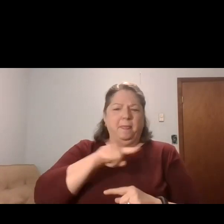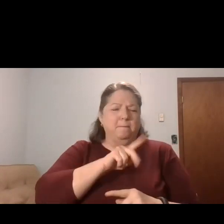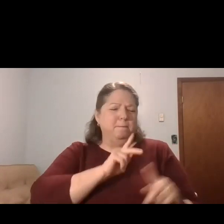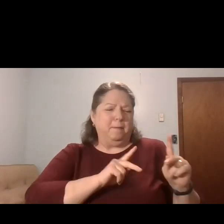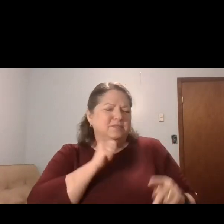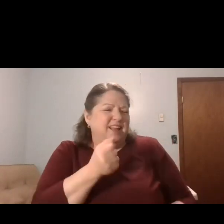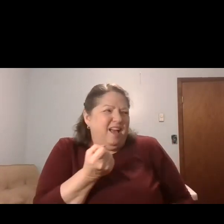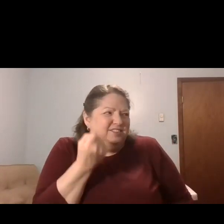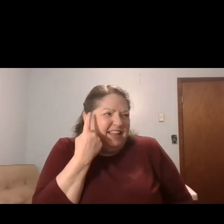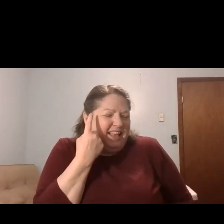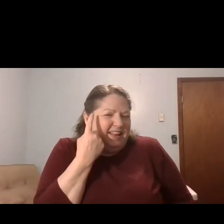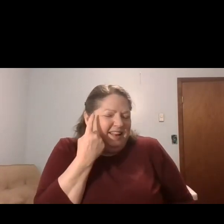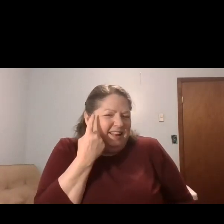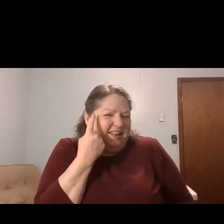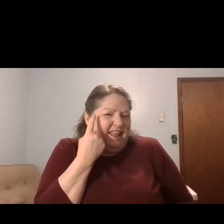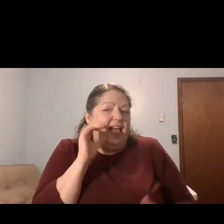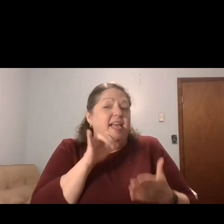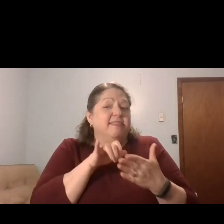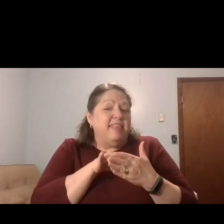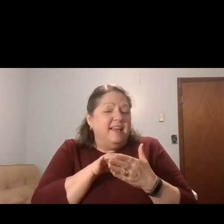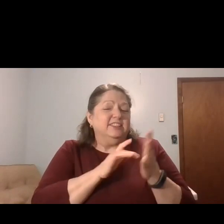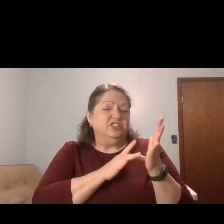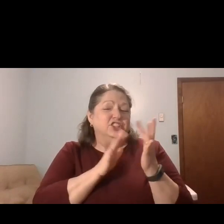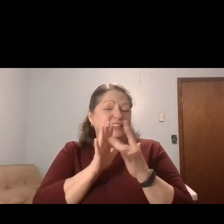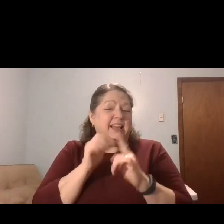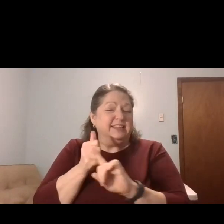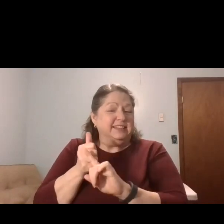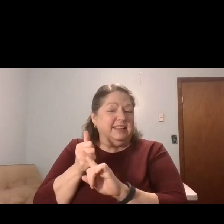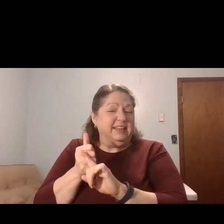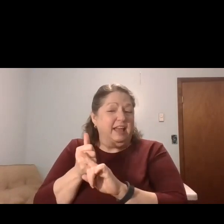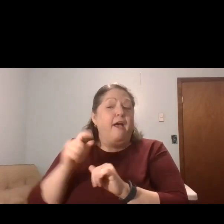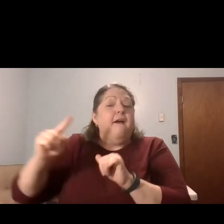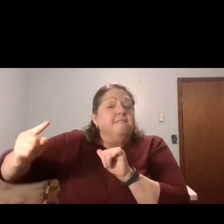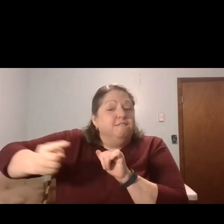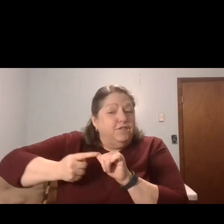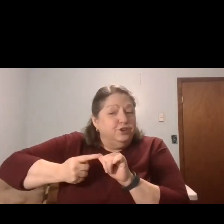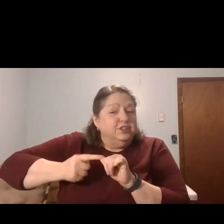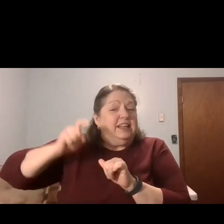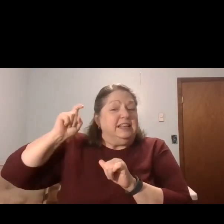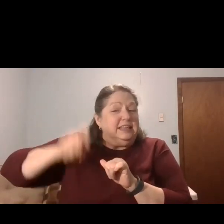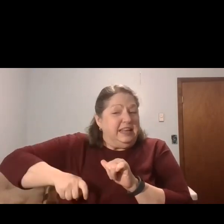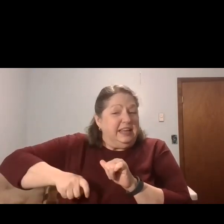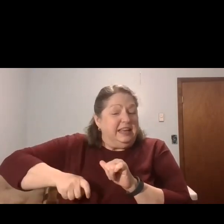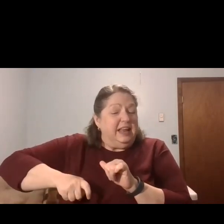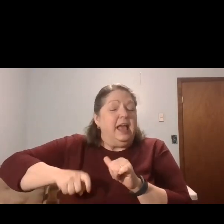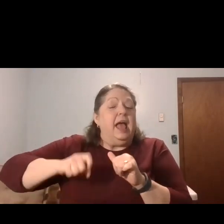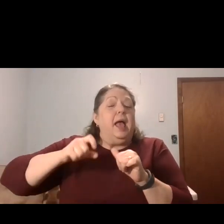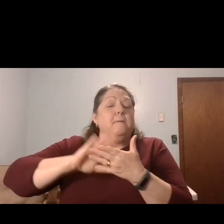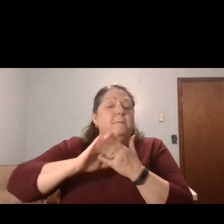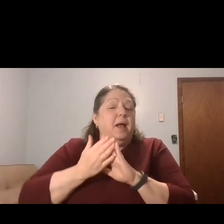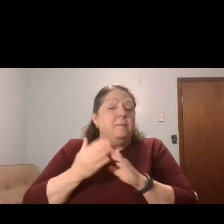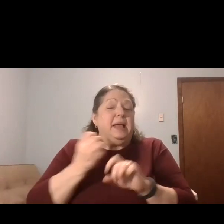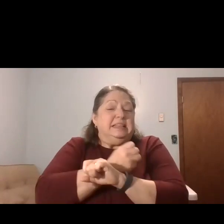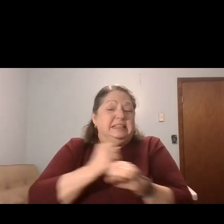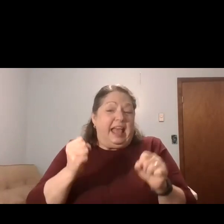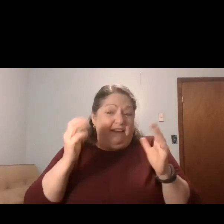that Jesus, before he came as king, he had to come as savior. And in becoming a savior,